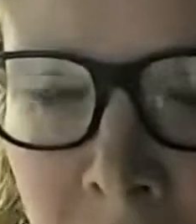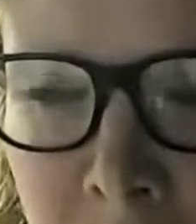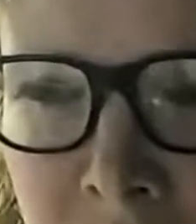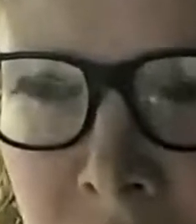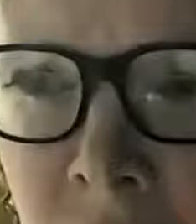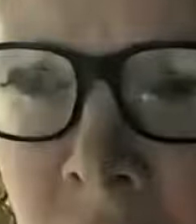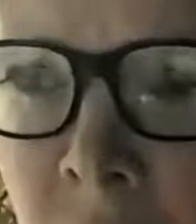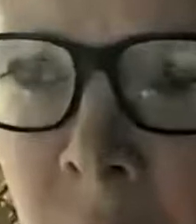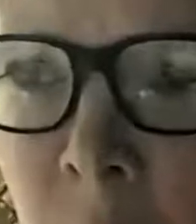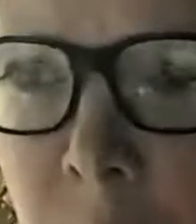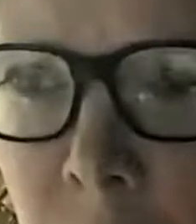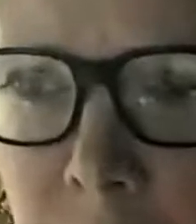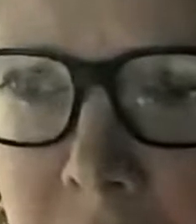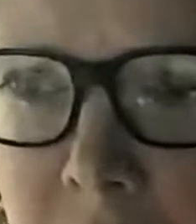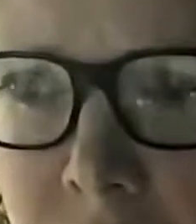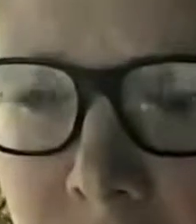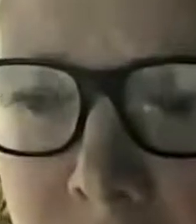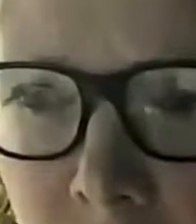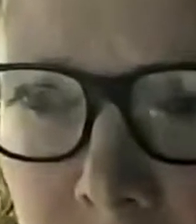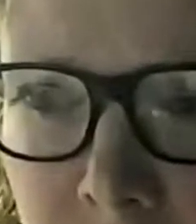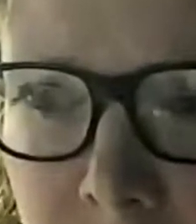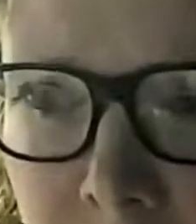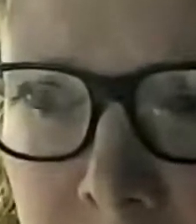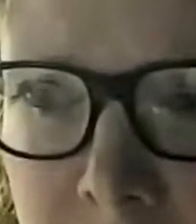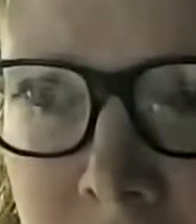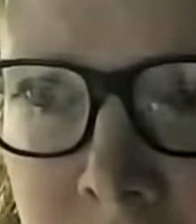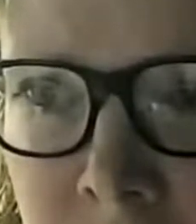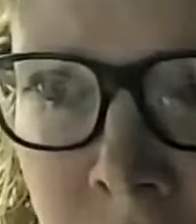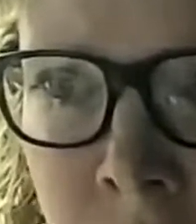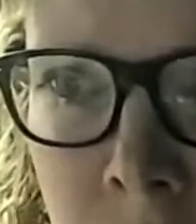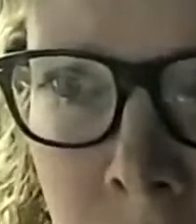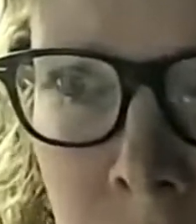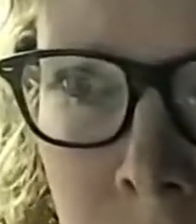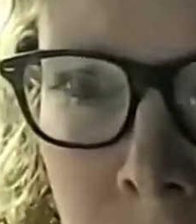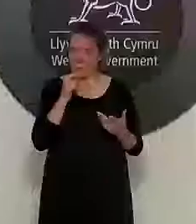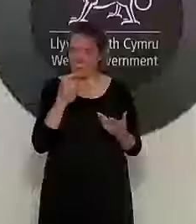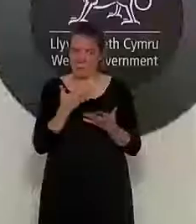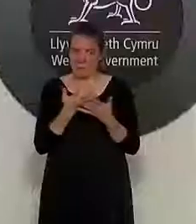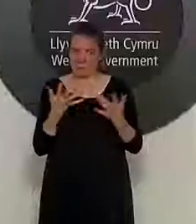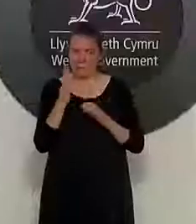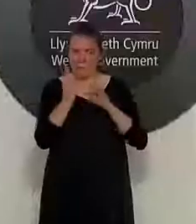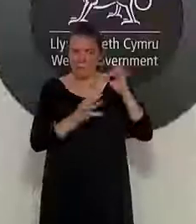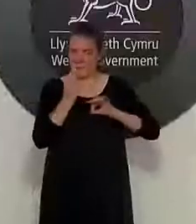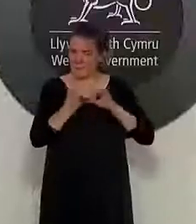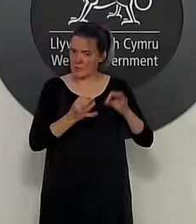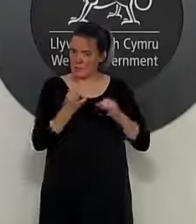with what I imagine would be quite a big influx of applications?